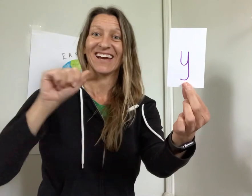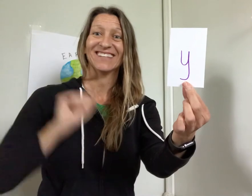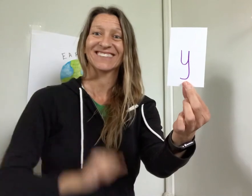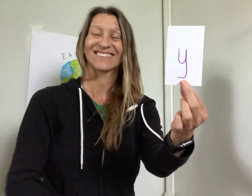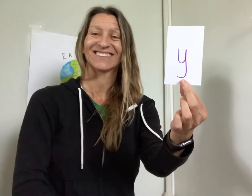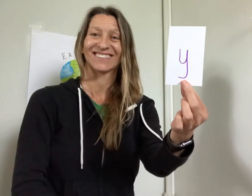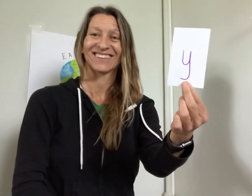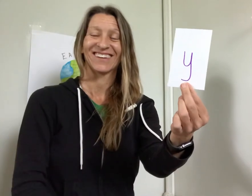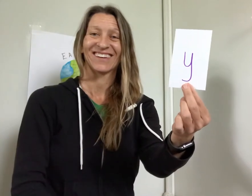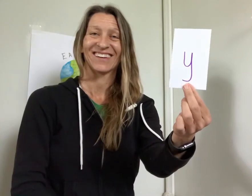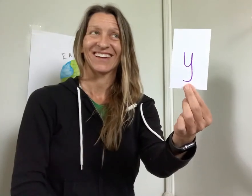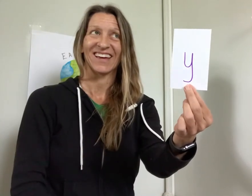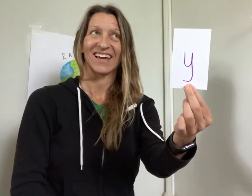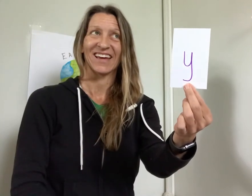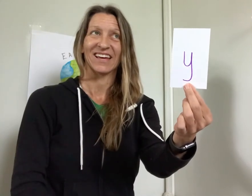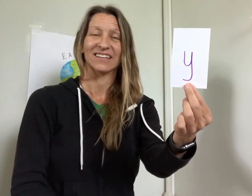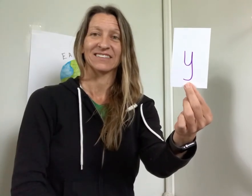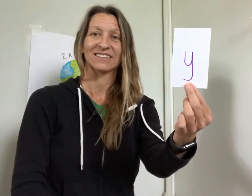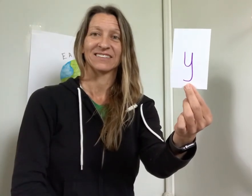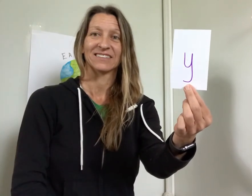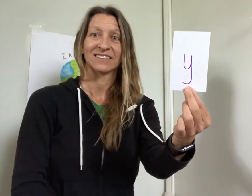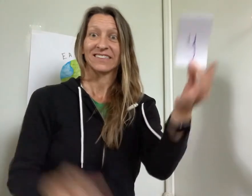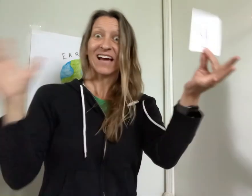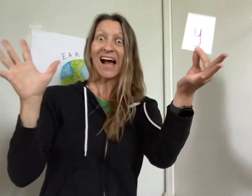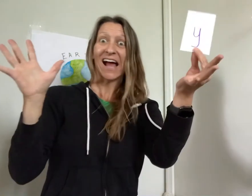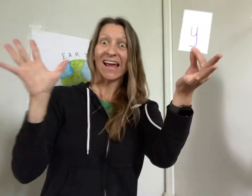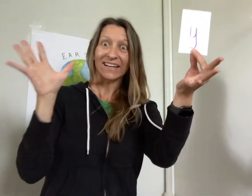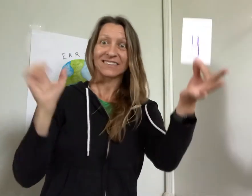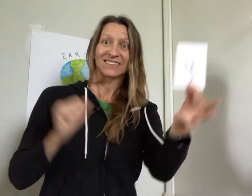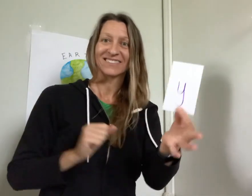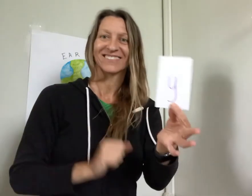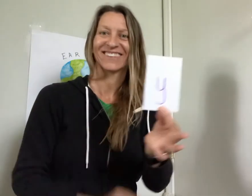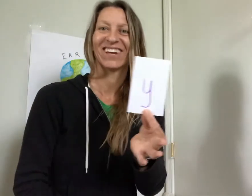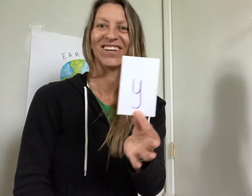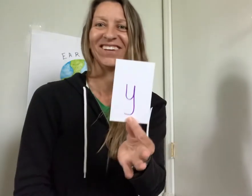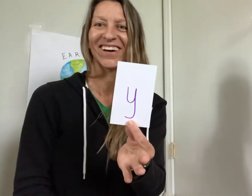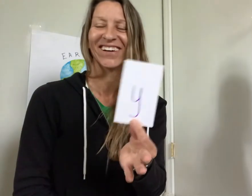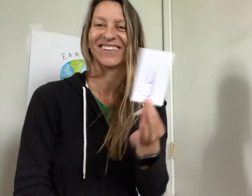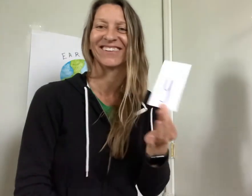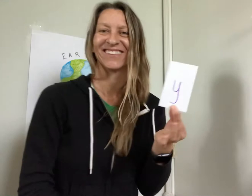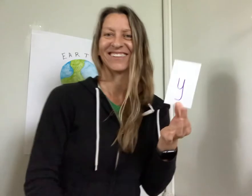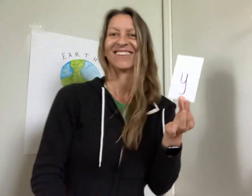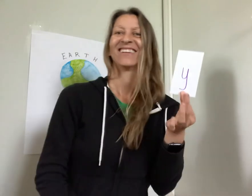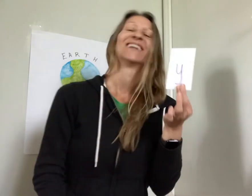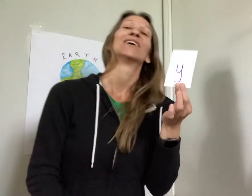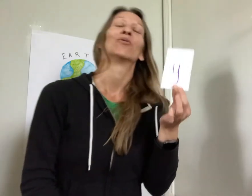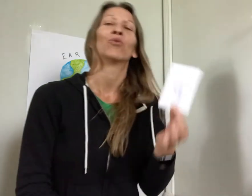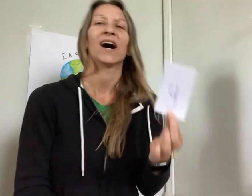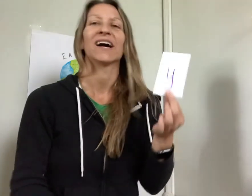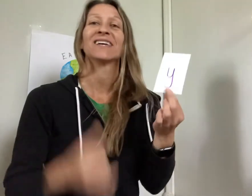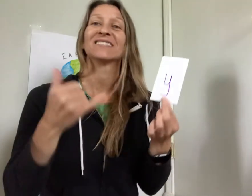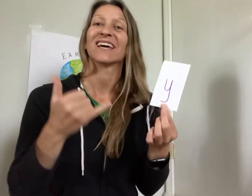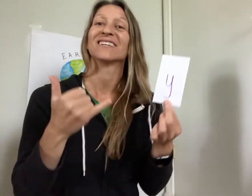yes and yikes. Yeah. Y says